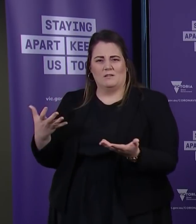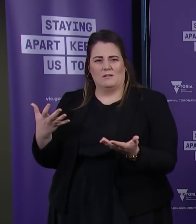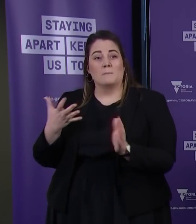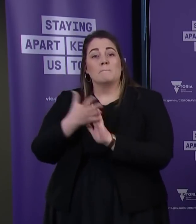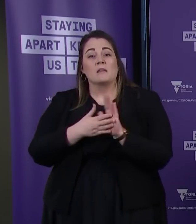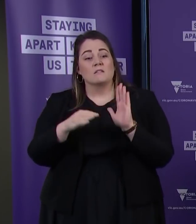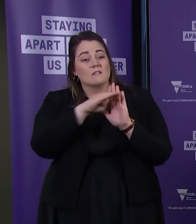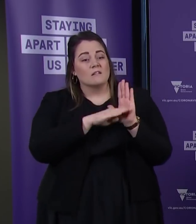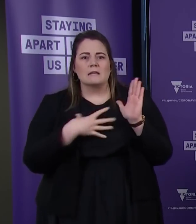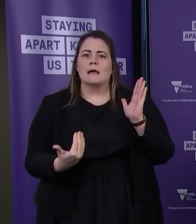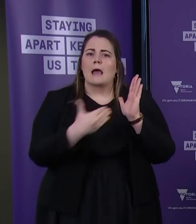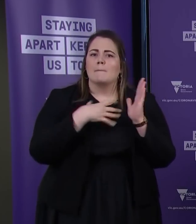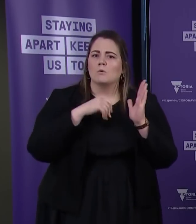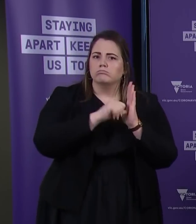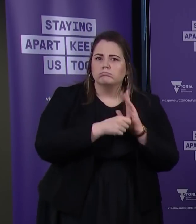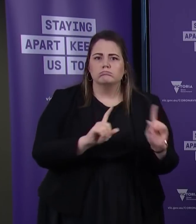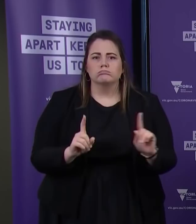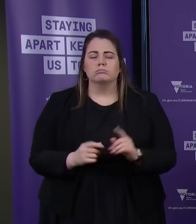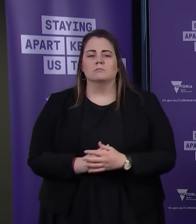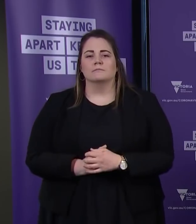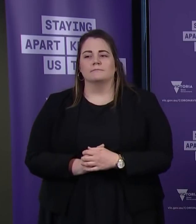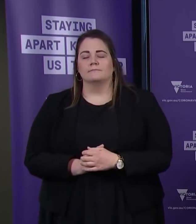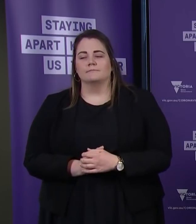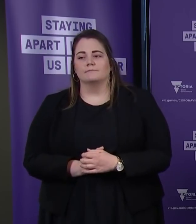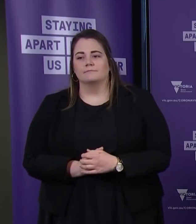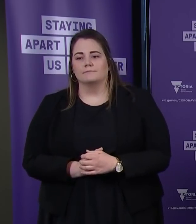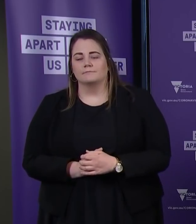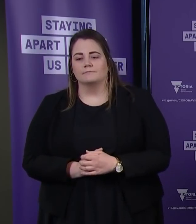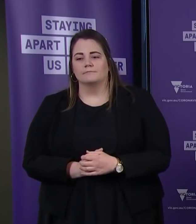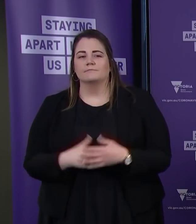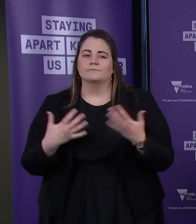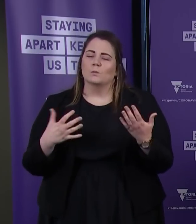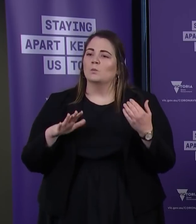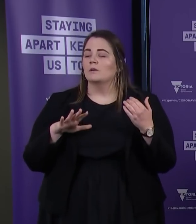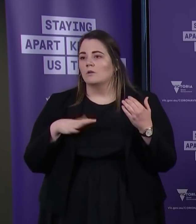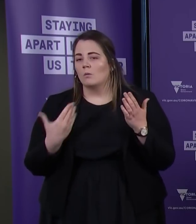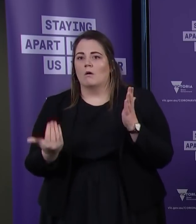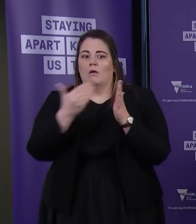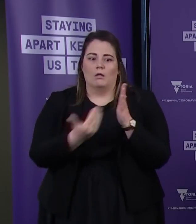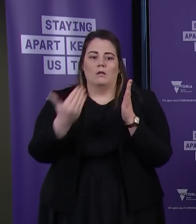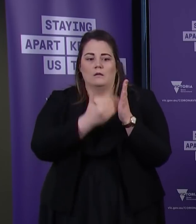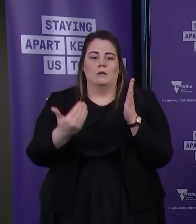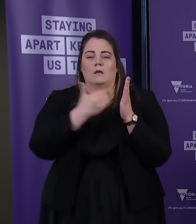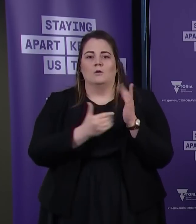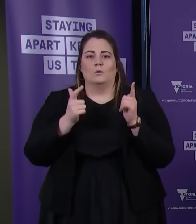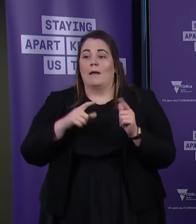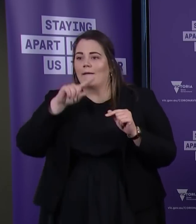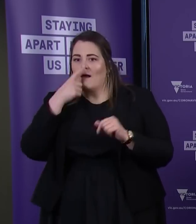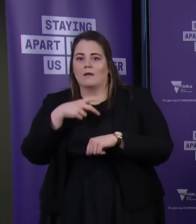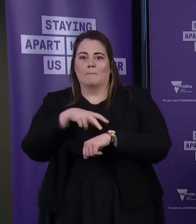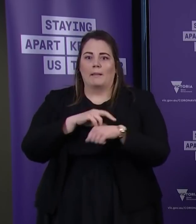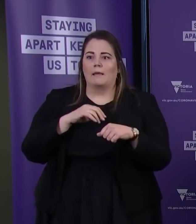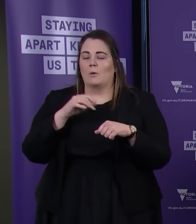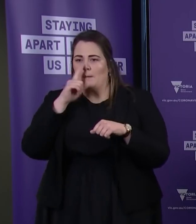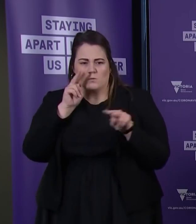respect? I think they have to be simple. We can't oversee each and every table and